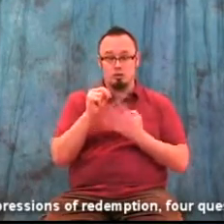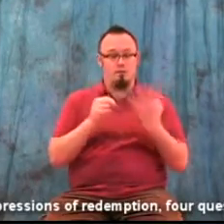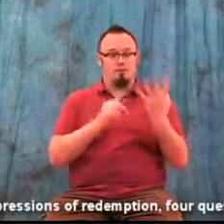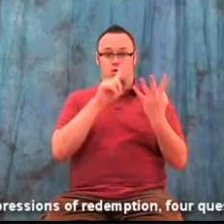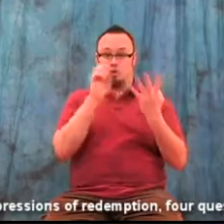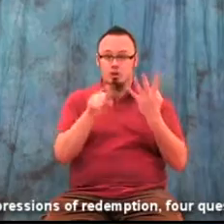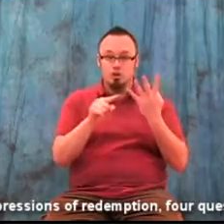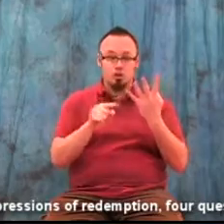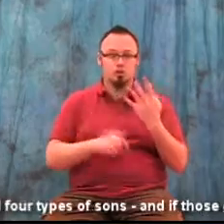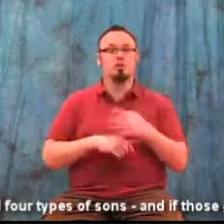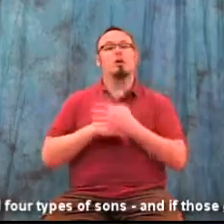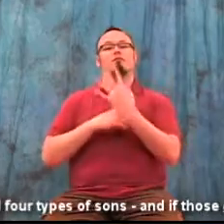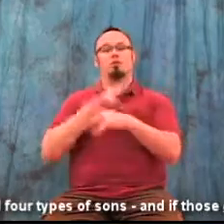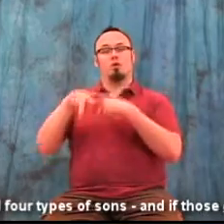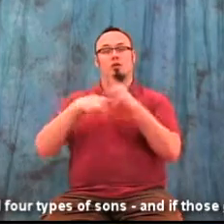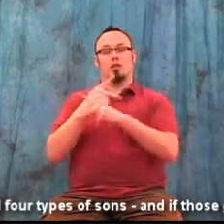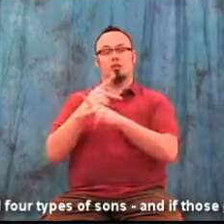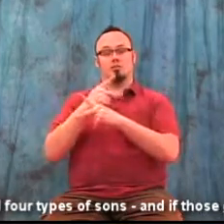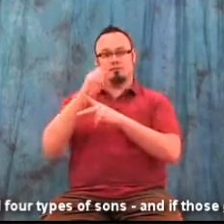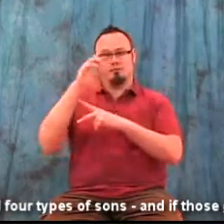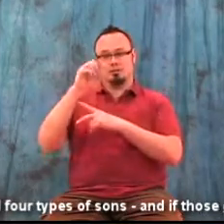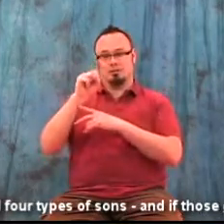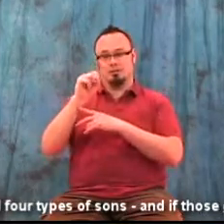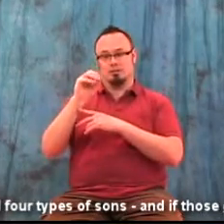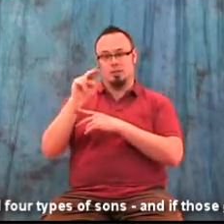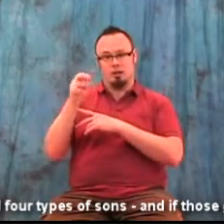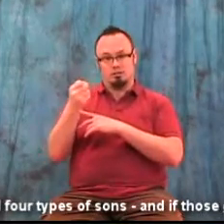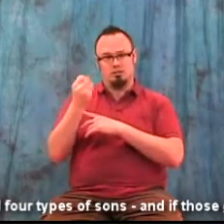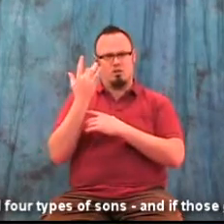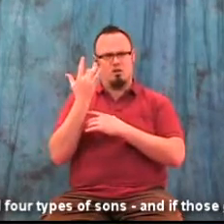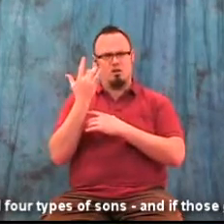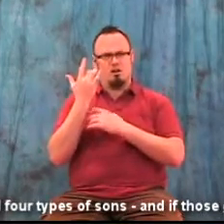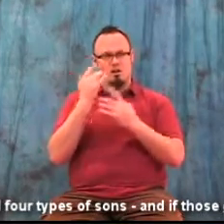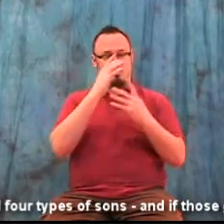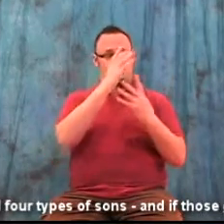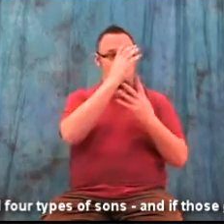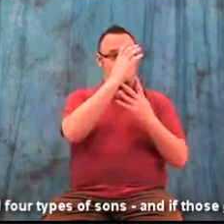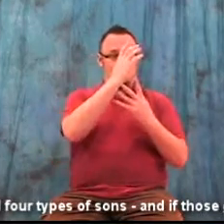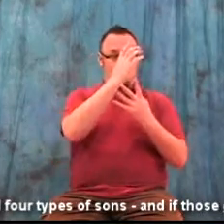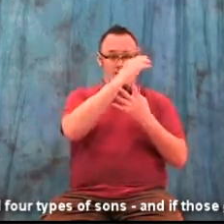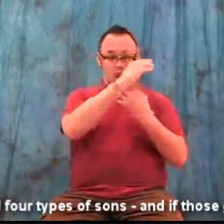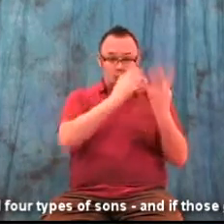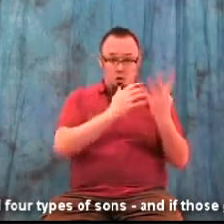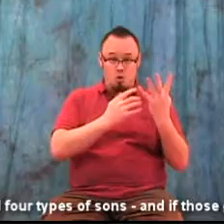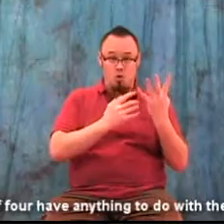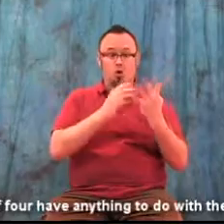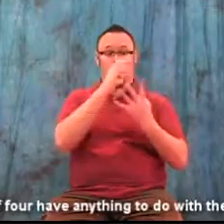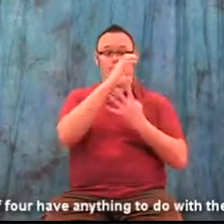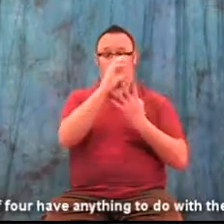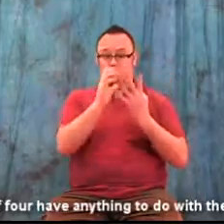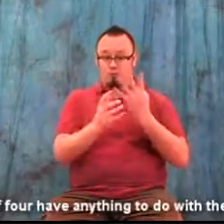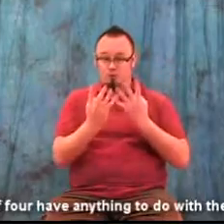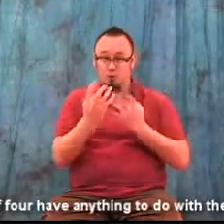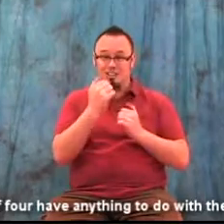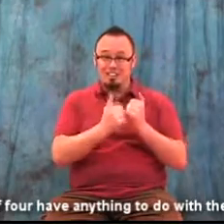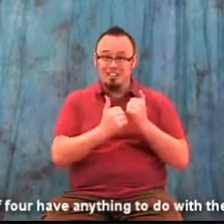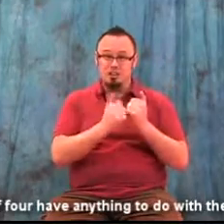questions, and 4 types of sons. And if those groups of 4 have anything to do with the 4-letter name of God.